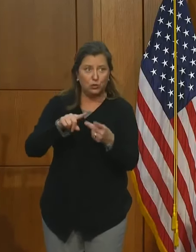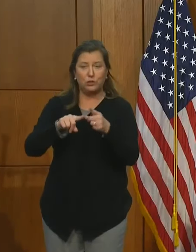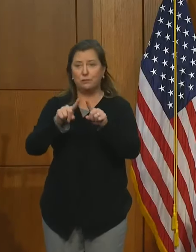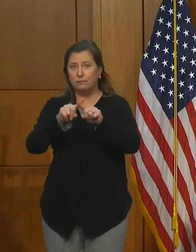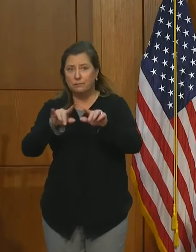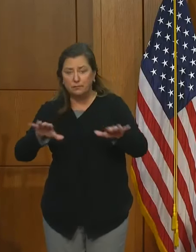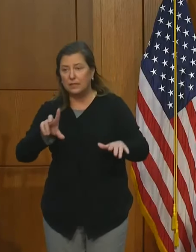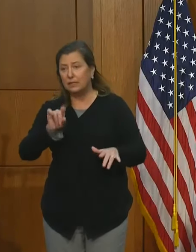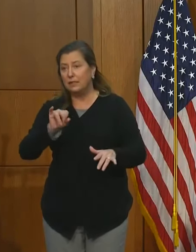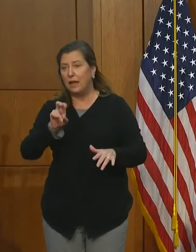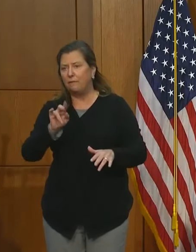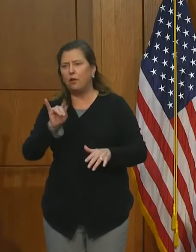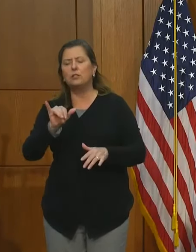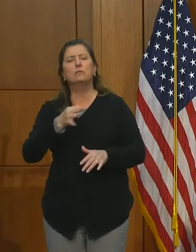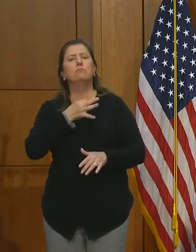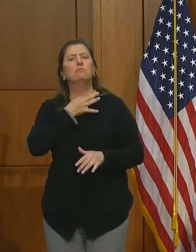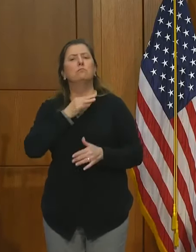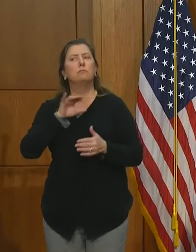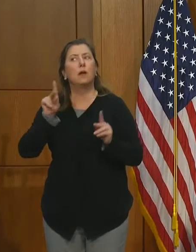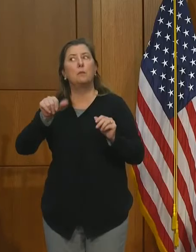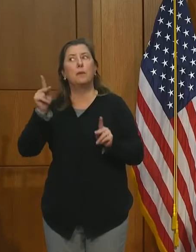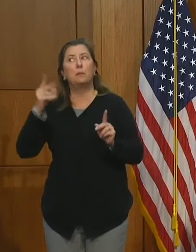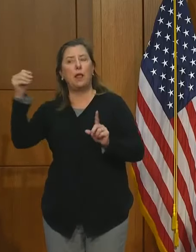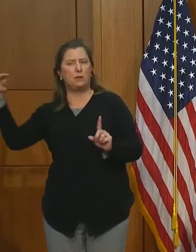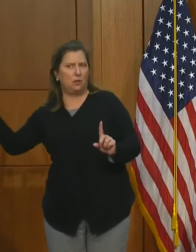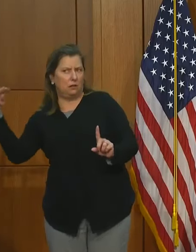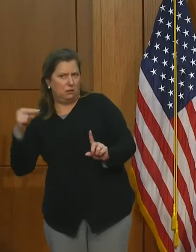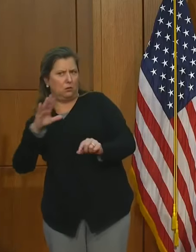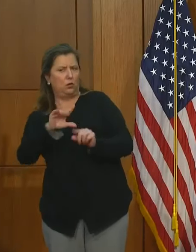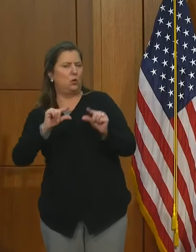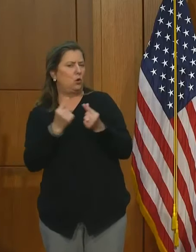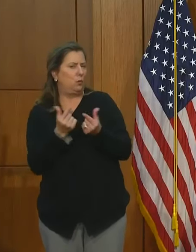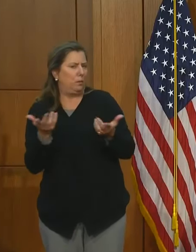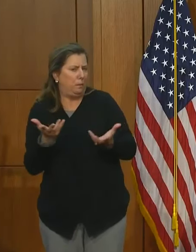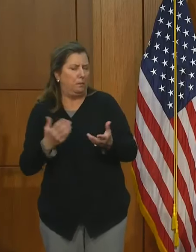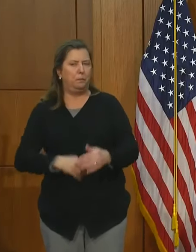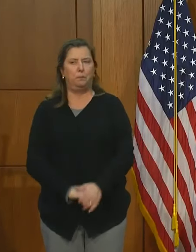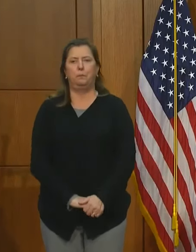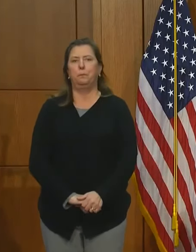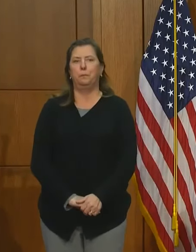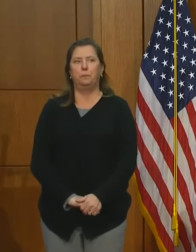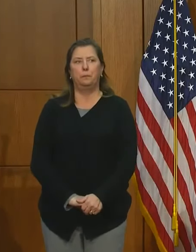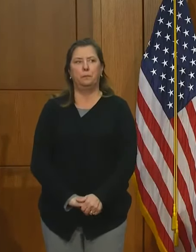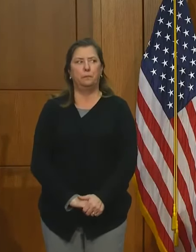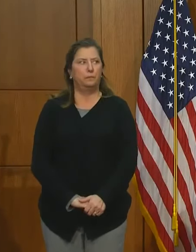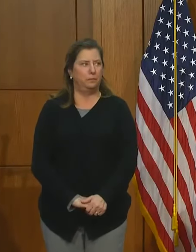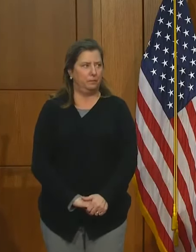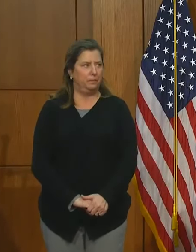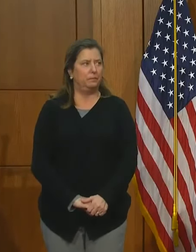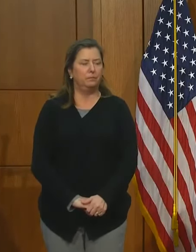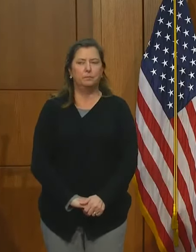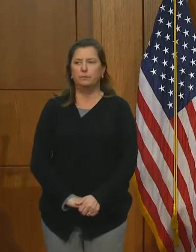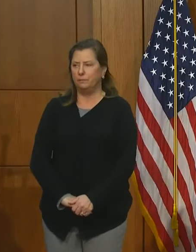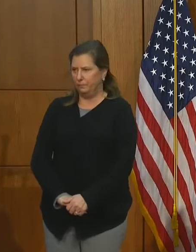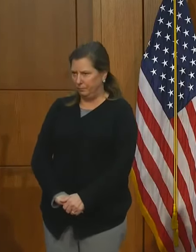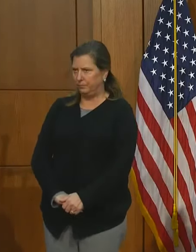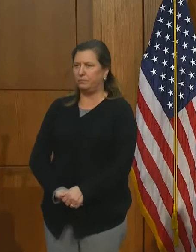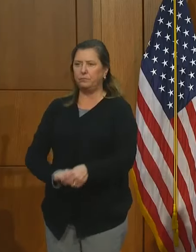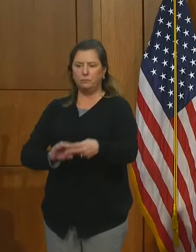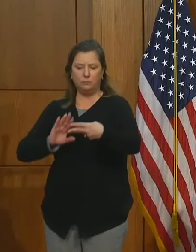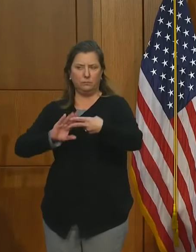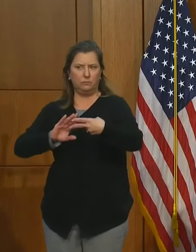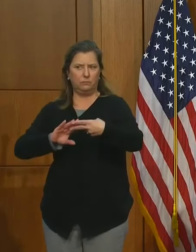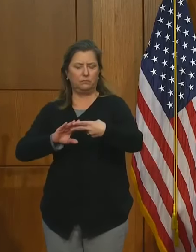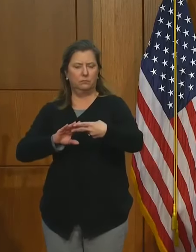Just wondering, how is the group being perceived with the work that you're putting forth for the state? Two questions, and I